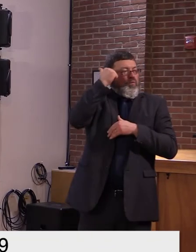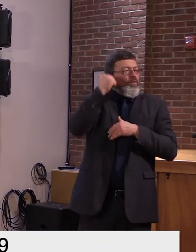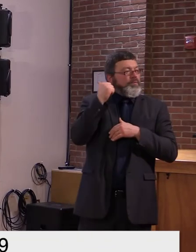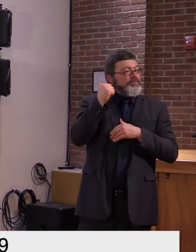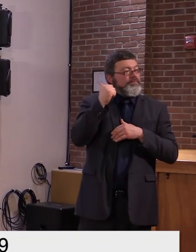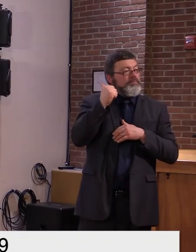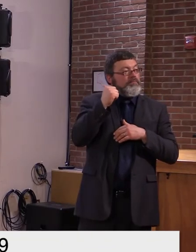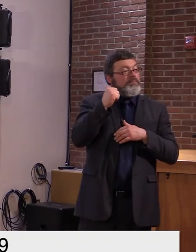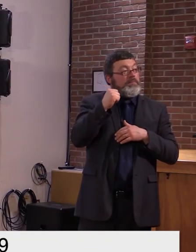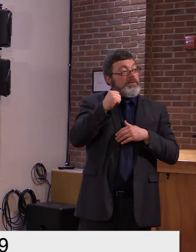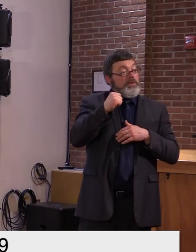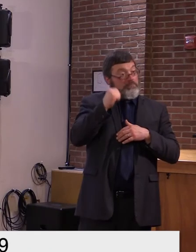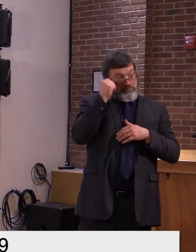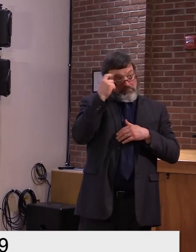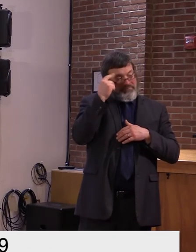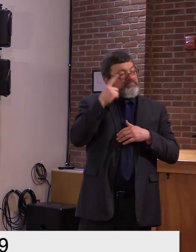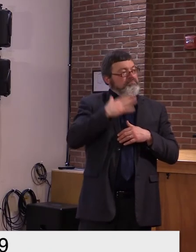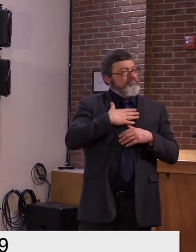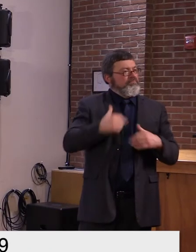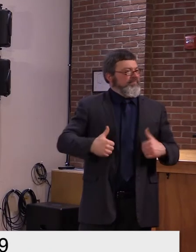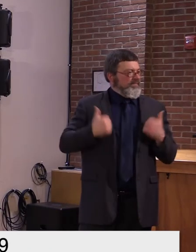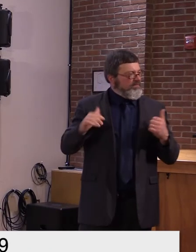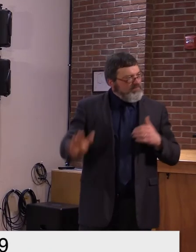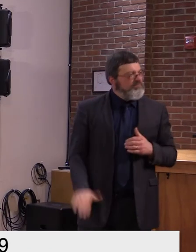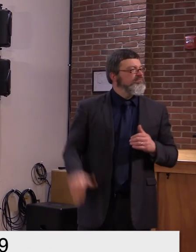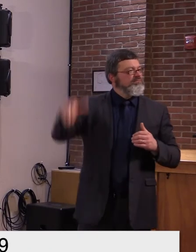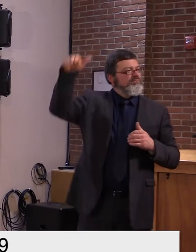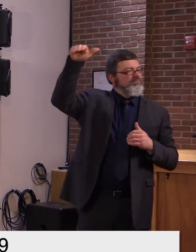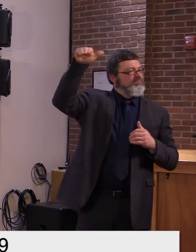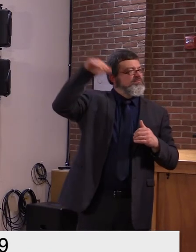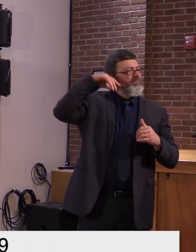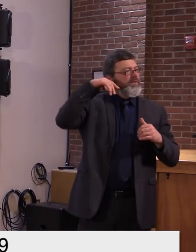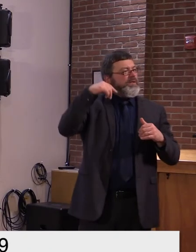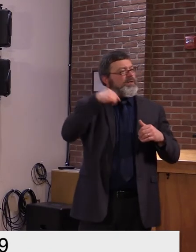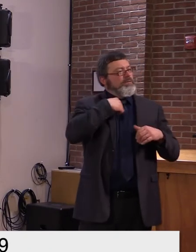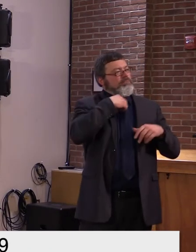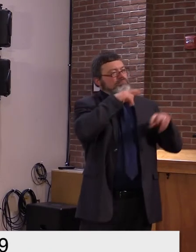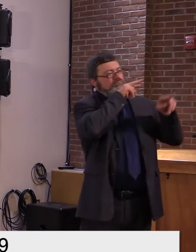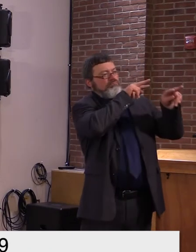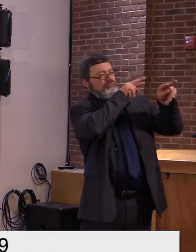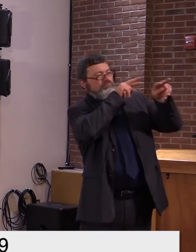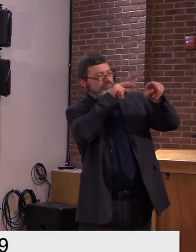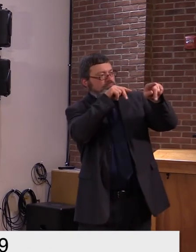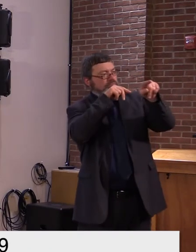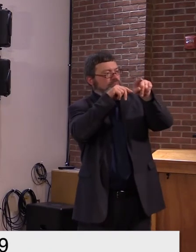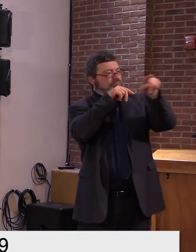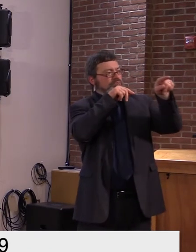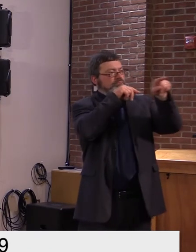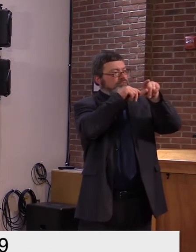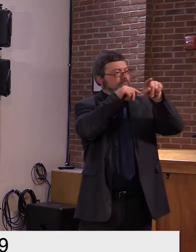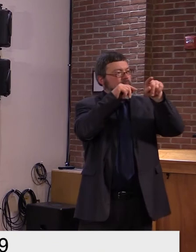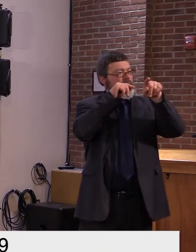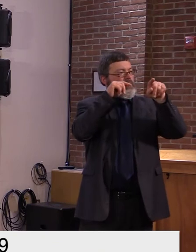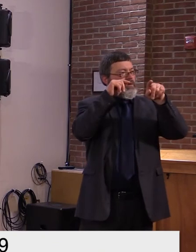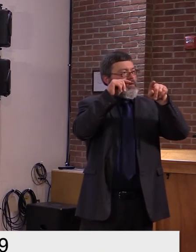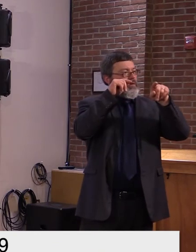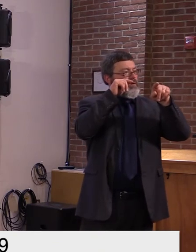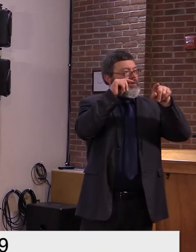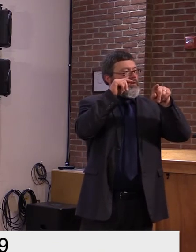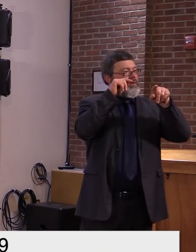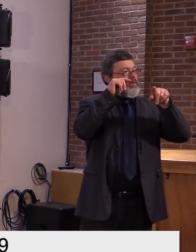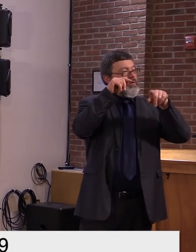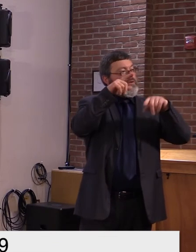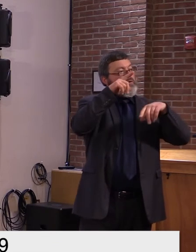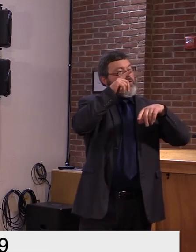watched folks arrive in Washington virtually penniless. And yet, after a